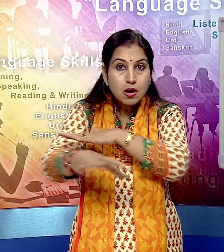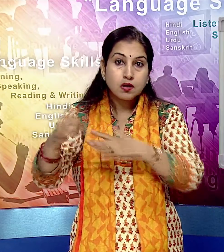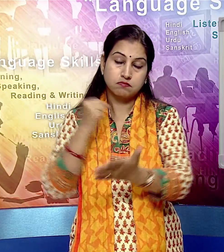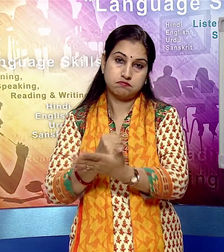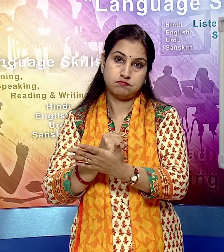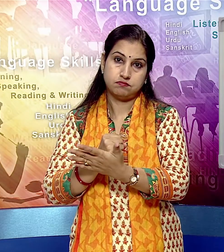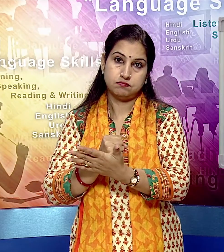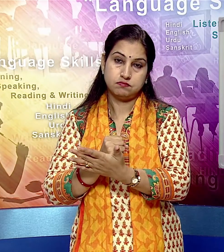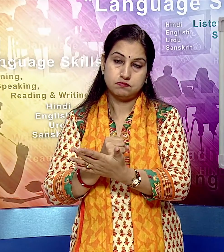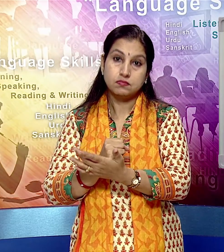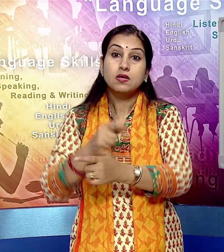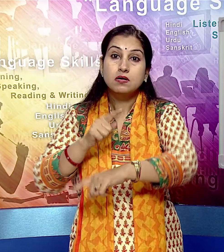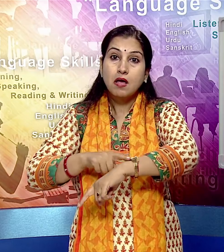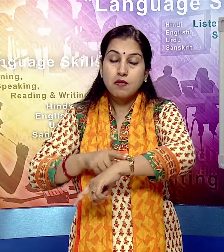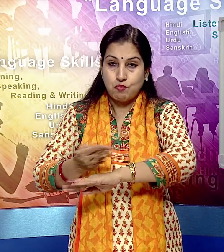more time needed for preparation,